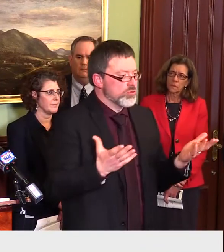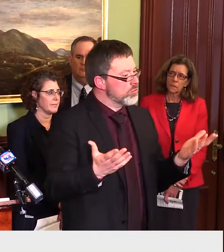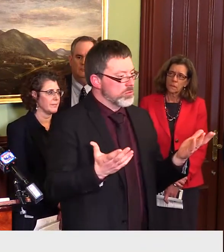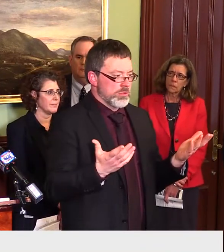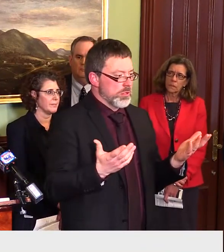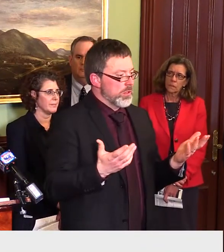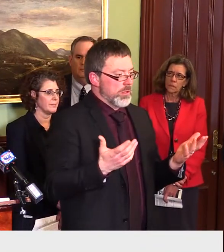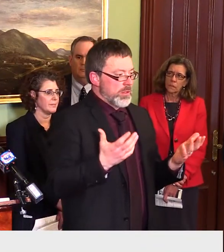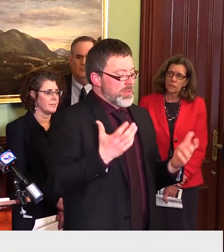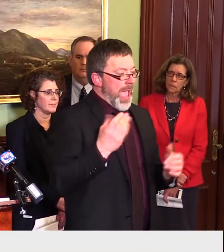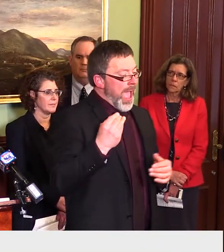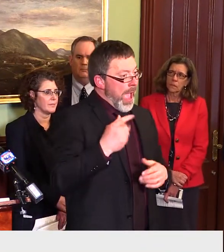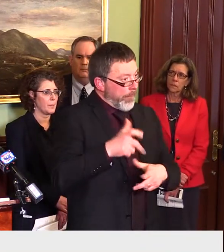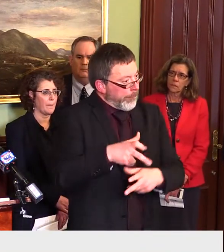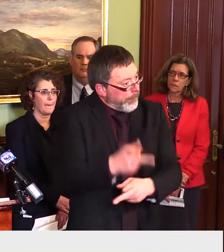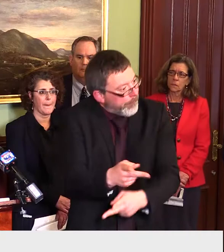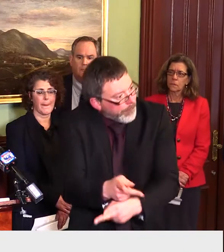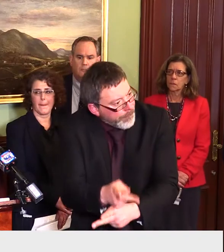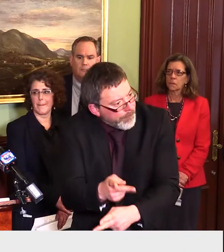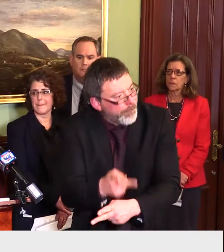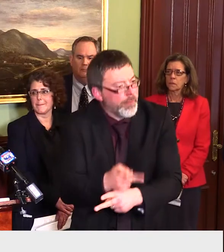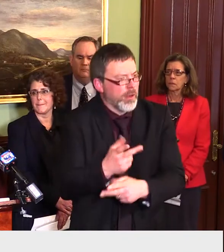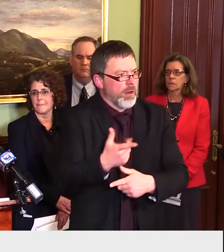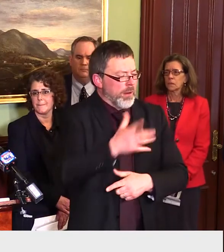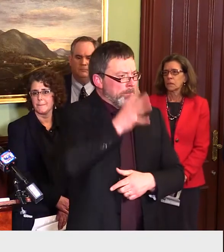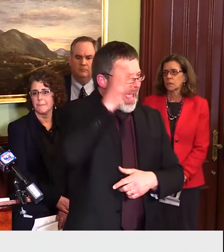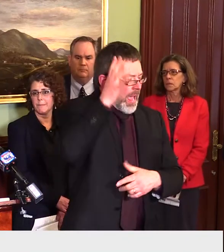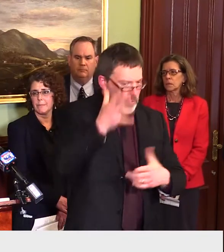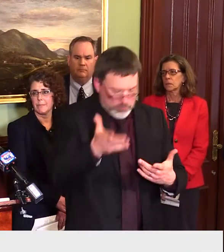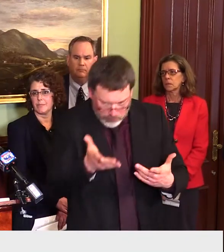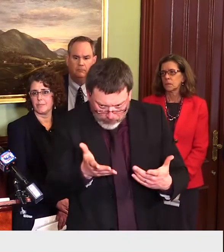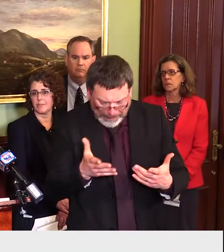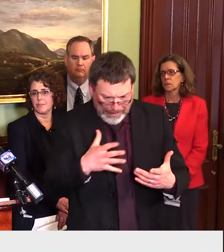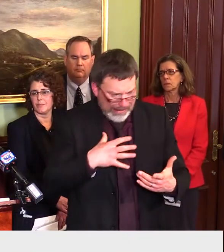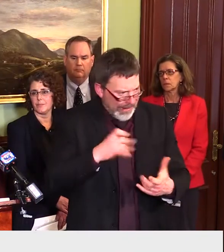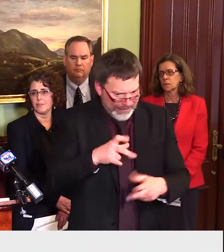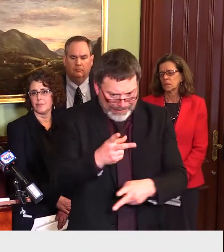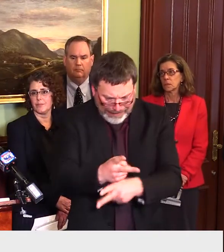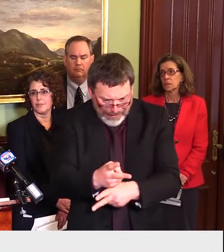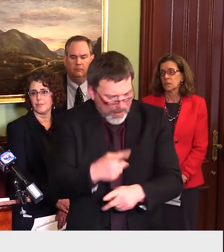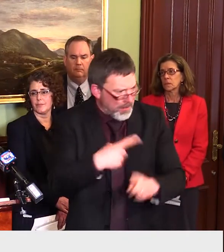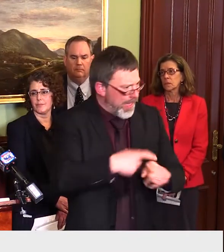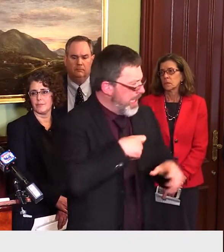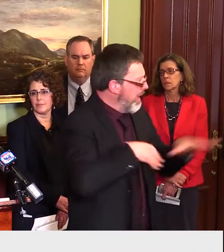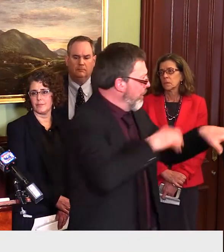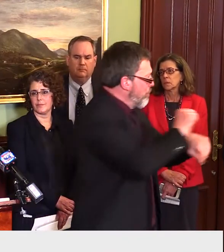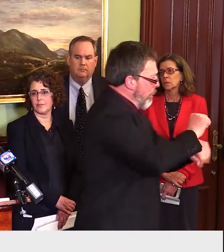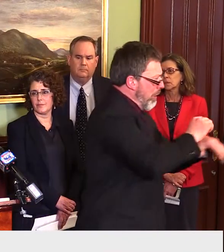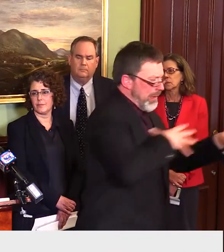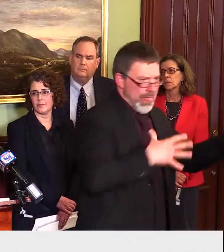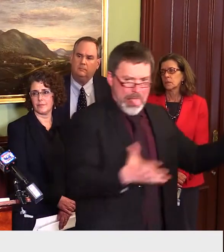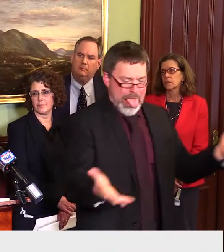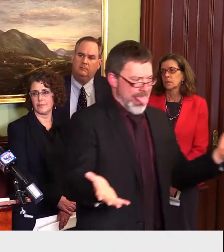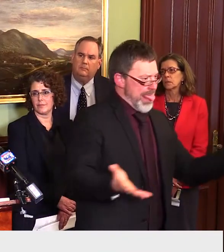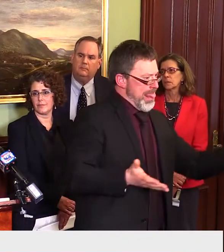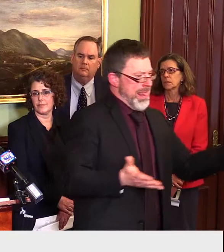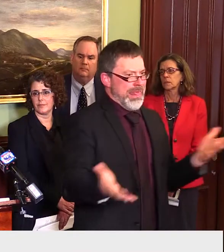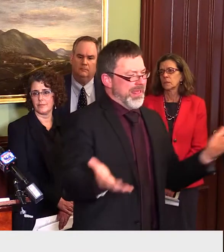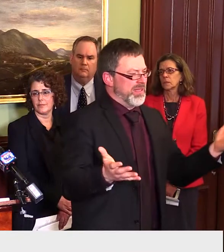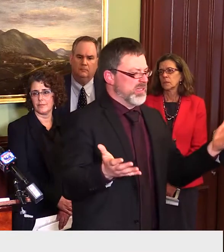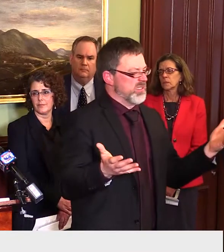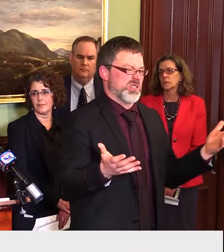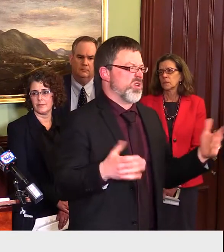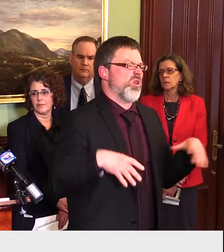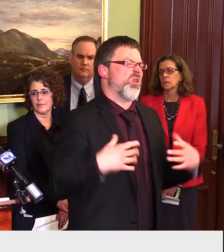to generate income and be part of the workforce so that they can care for their children, or having